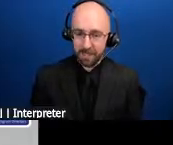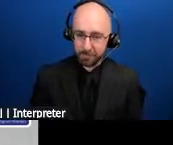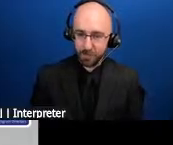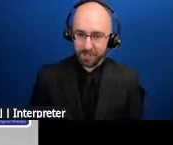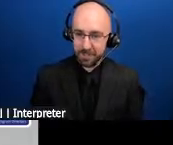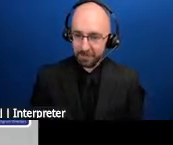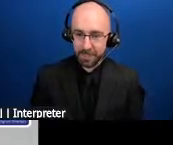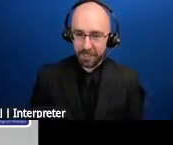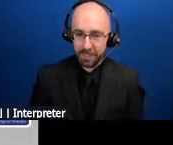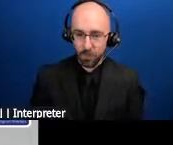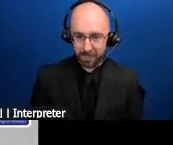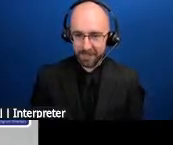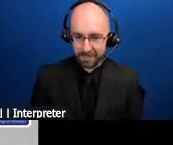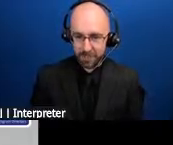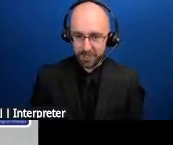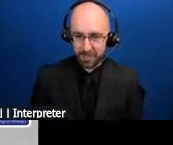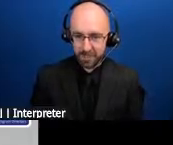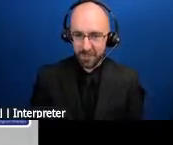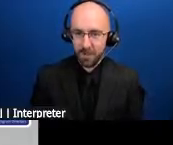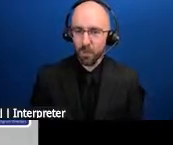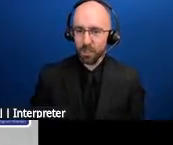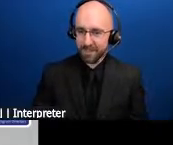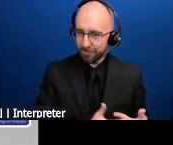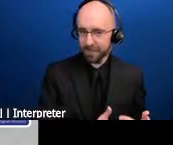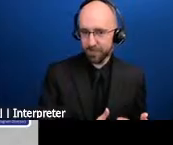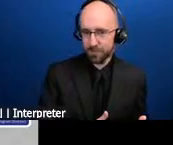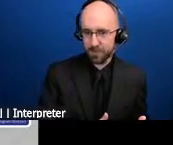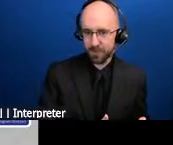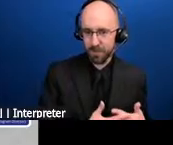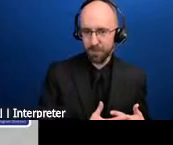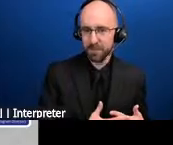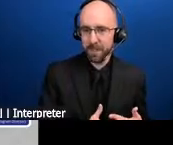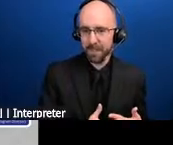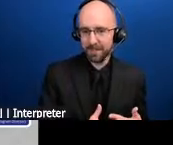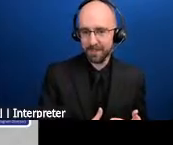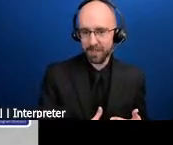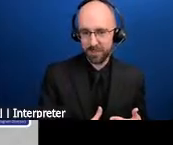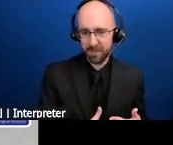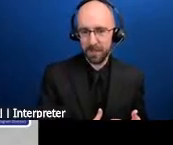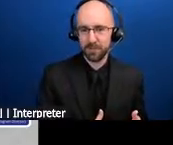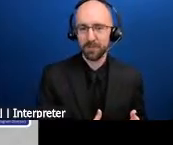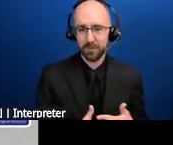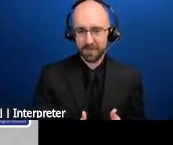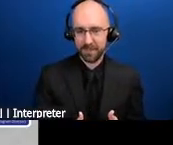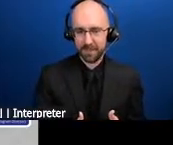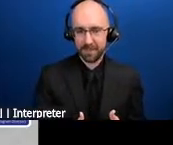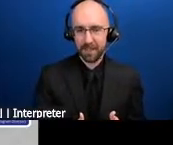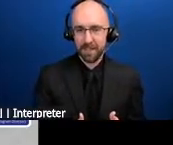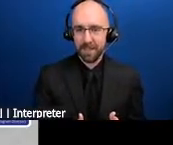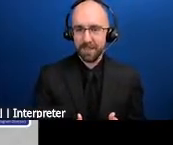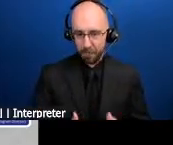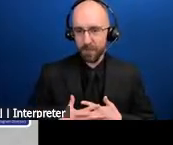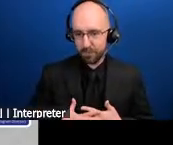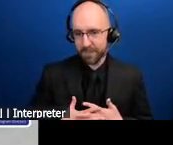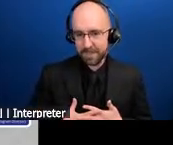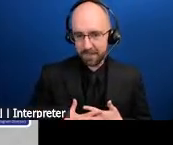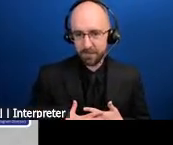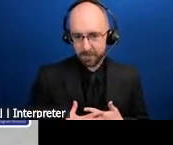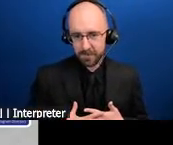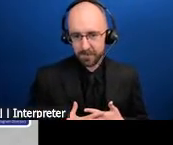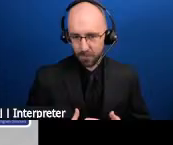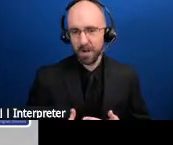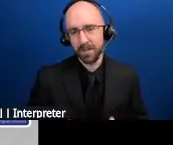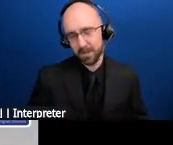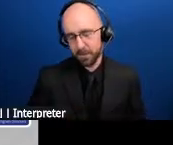a deaf-run, deaf-led organization where deaf individuals are the ones making decisions about services that we